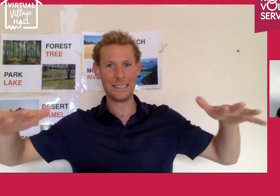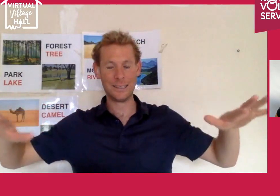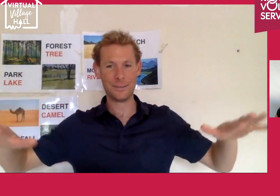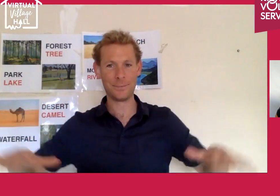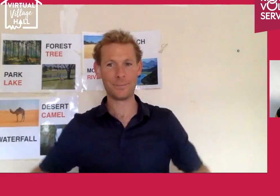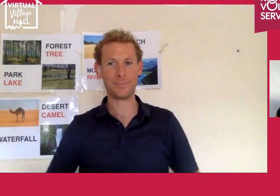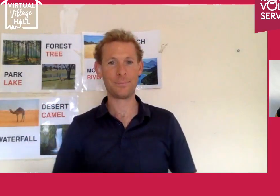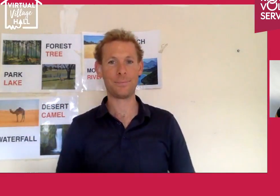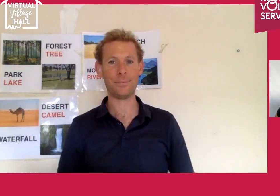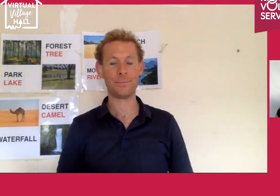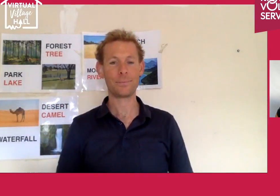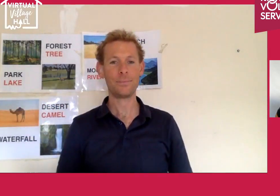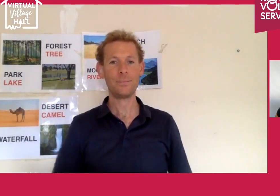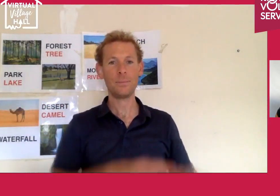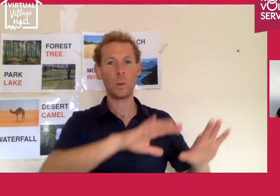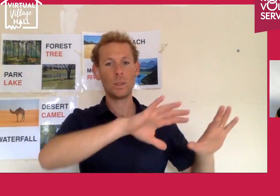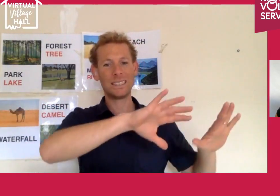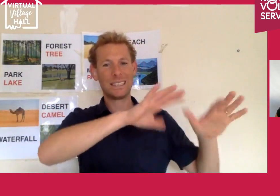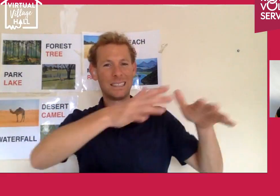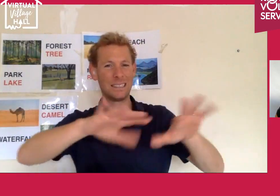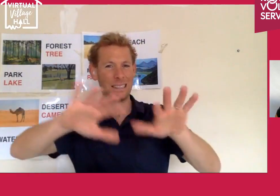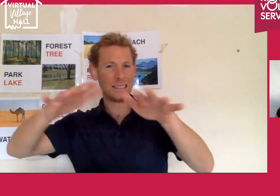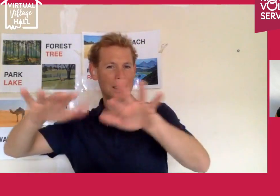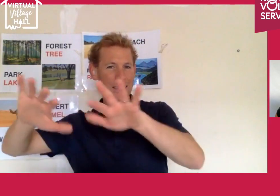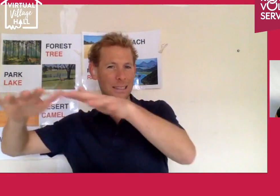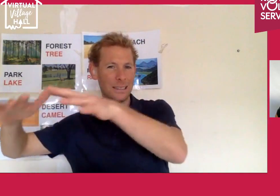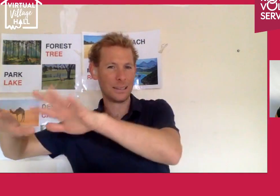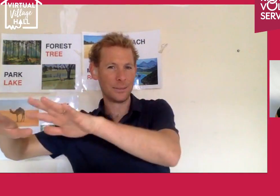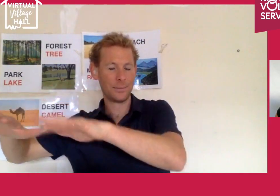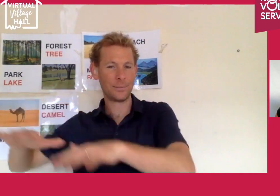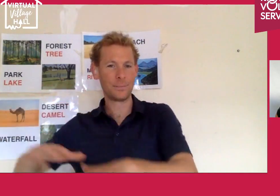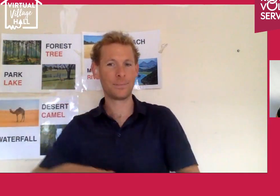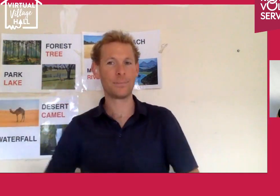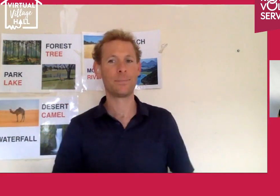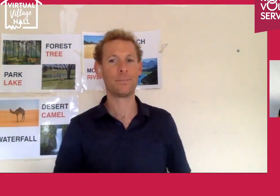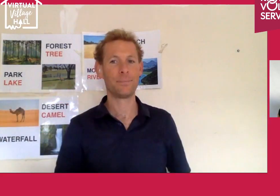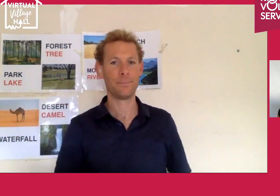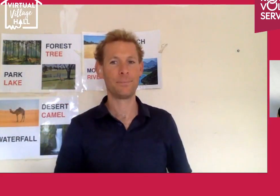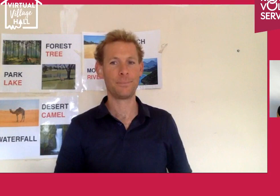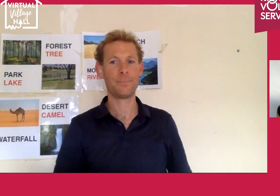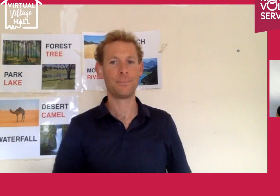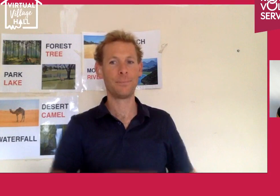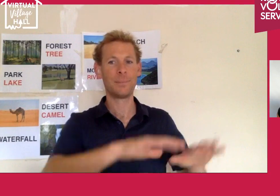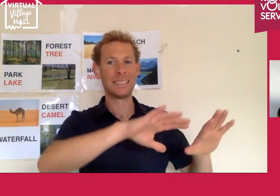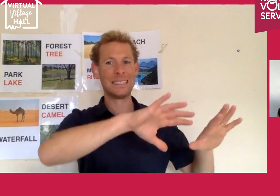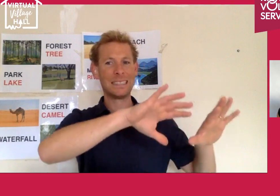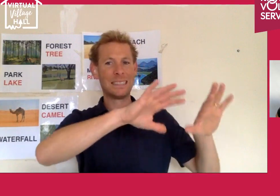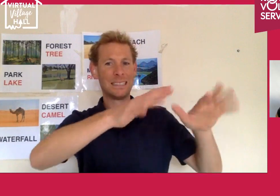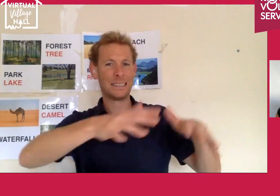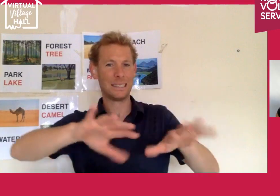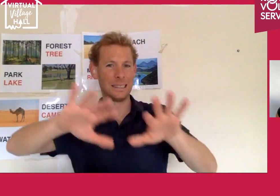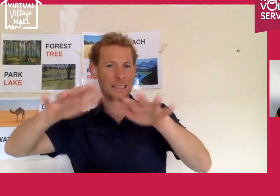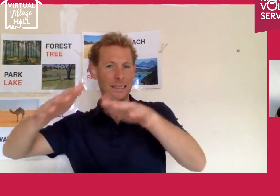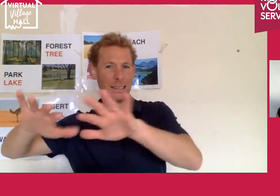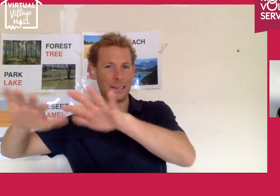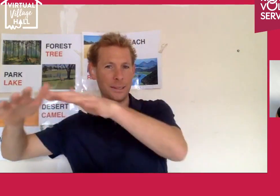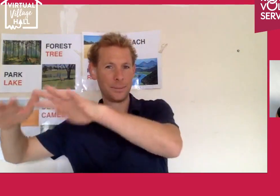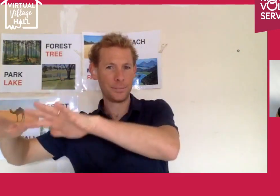Sea, where the waves are more prominent. Or sea, if you wanted to show the direction of the tide.